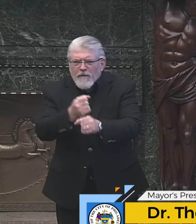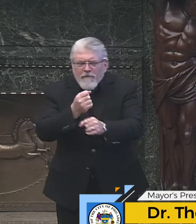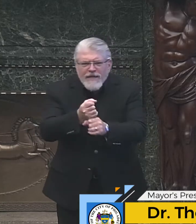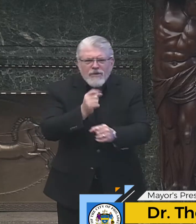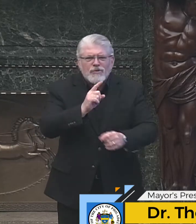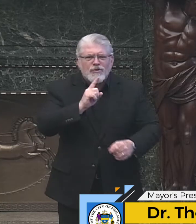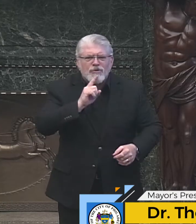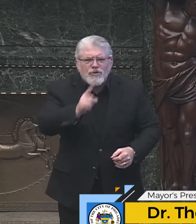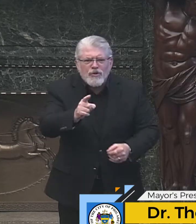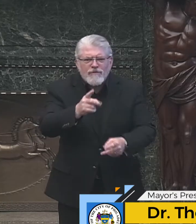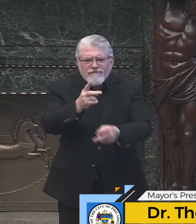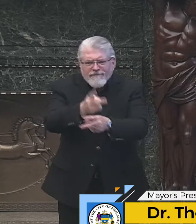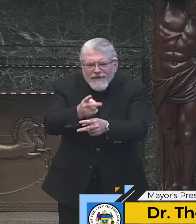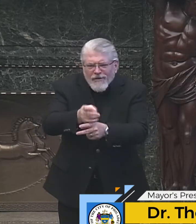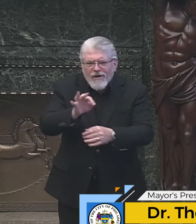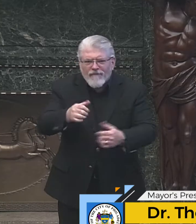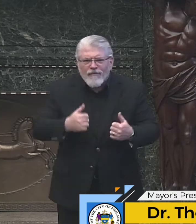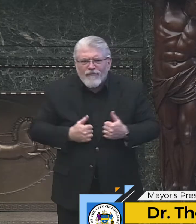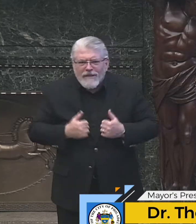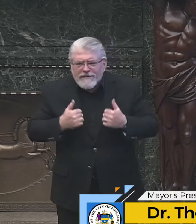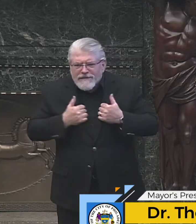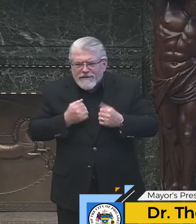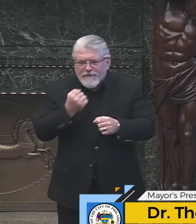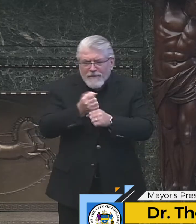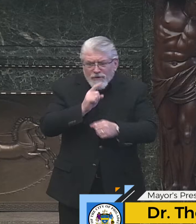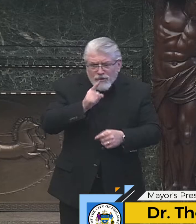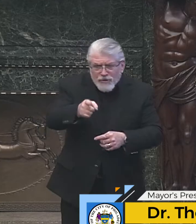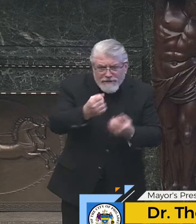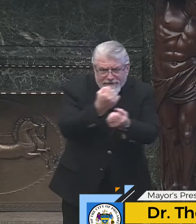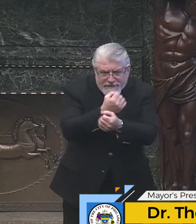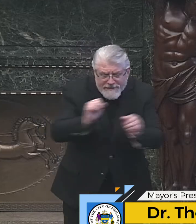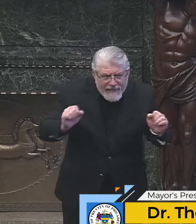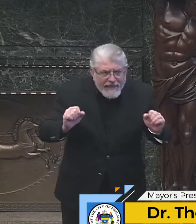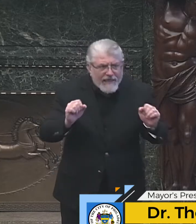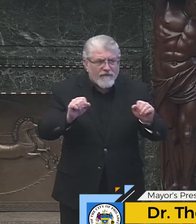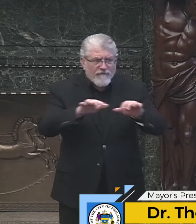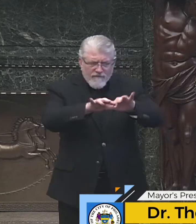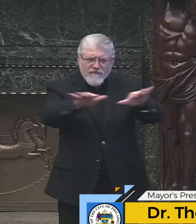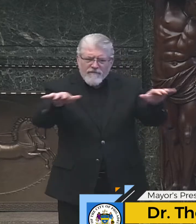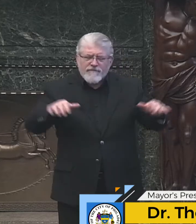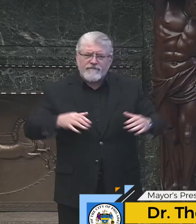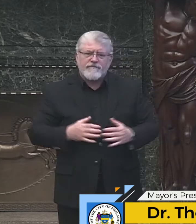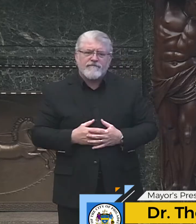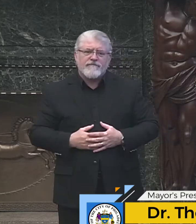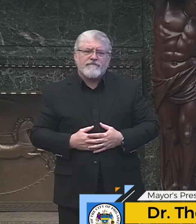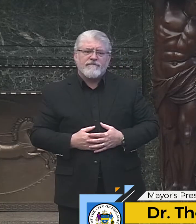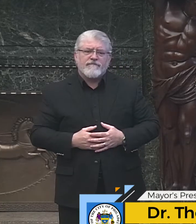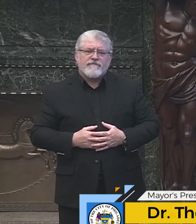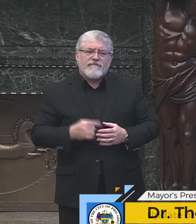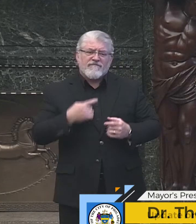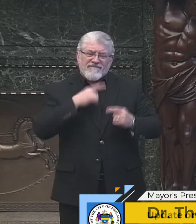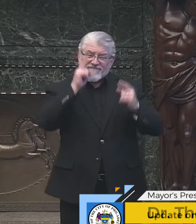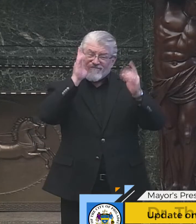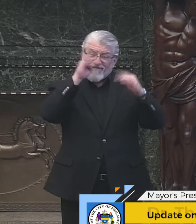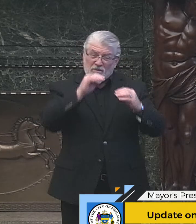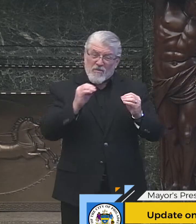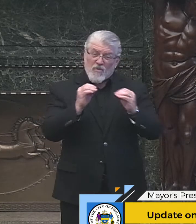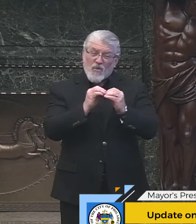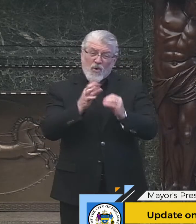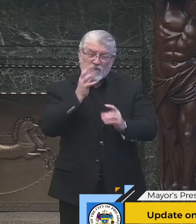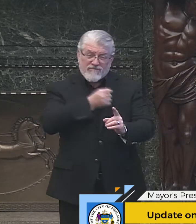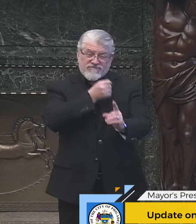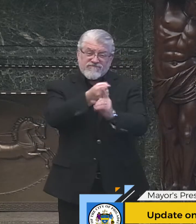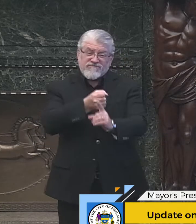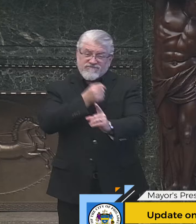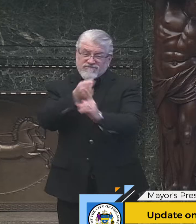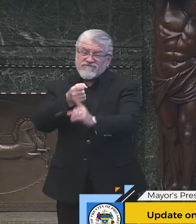other residents. But this is the first that we're hearing of this. I would expect that there may be more of these in the future as this epidemic